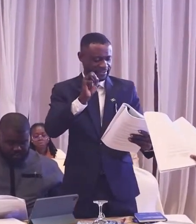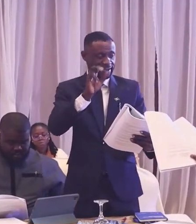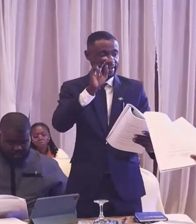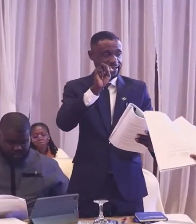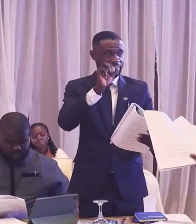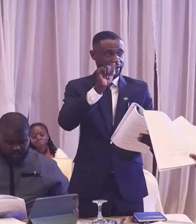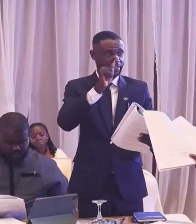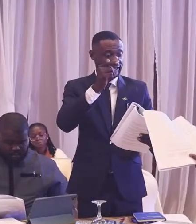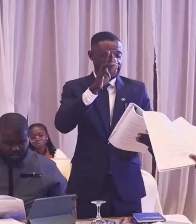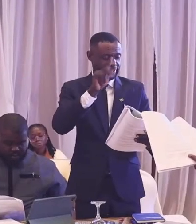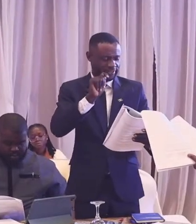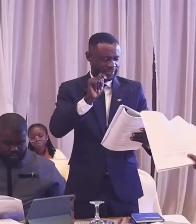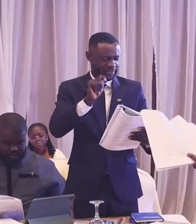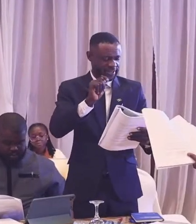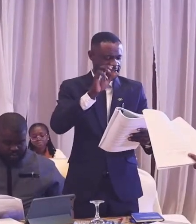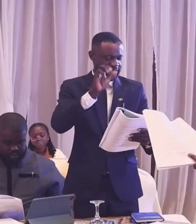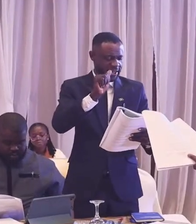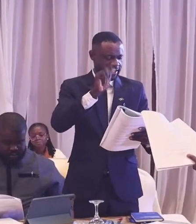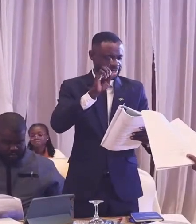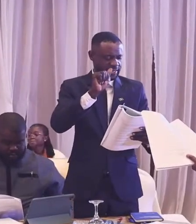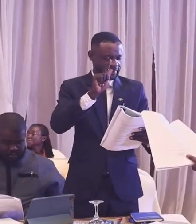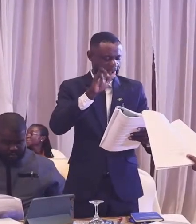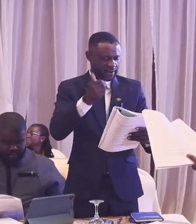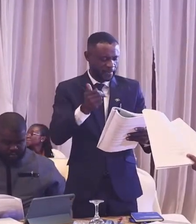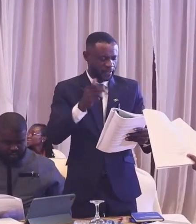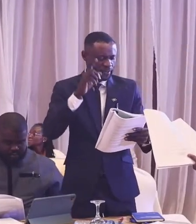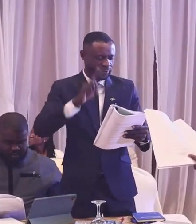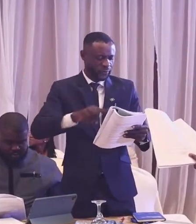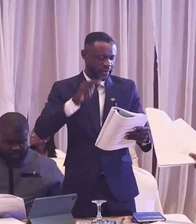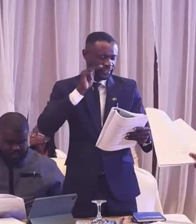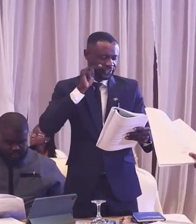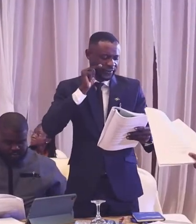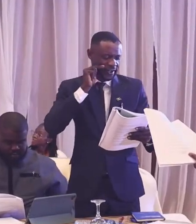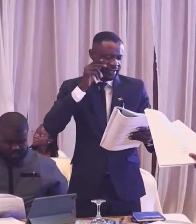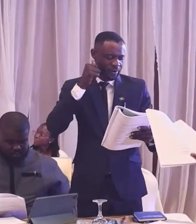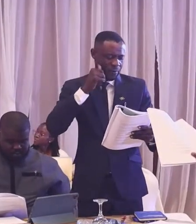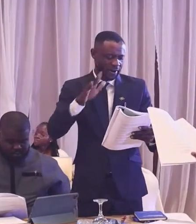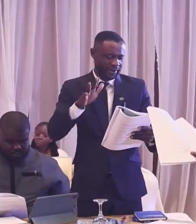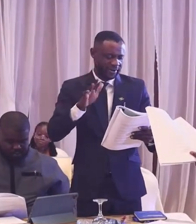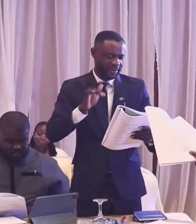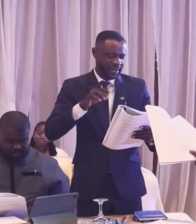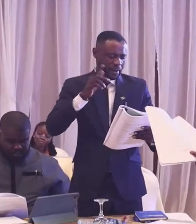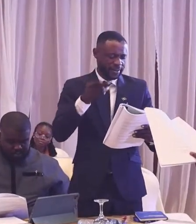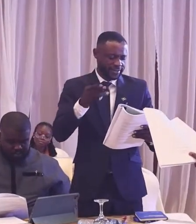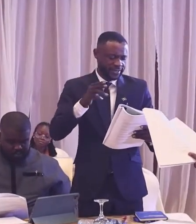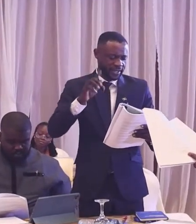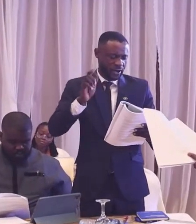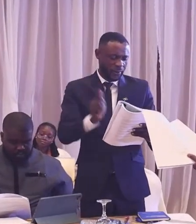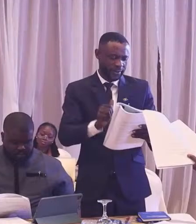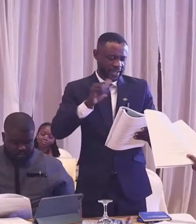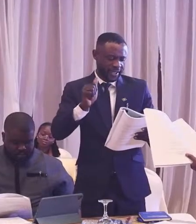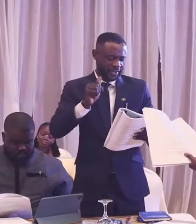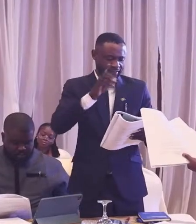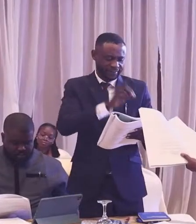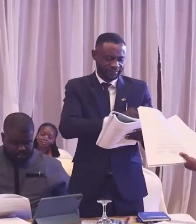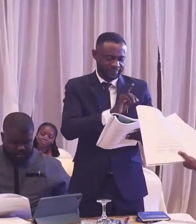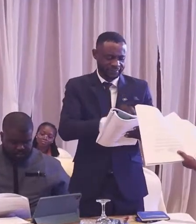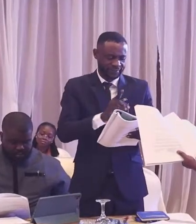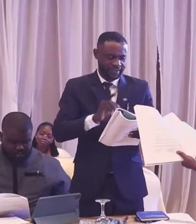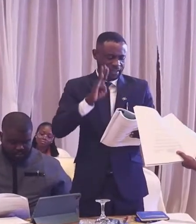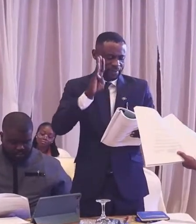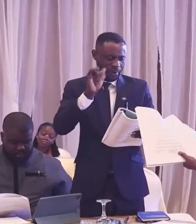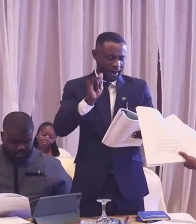one Miss Margaret Adeyileka, a Nigerian female passenger with